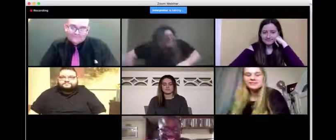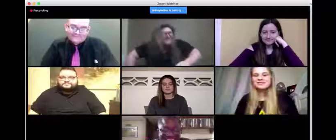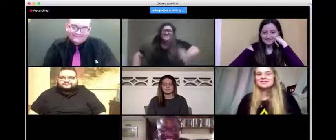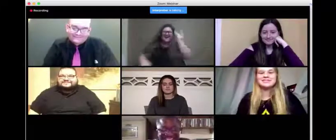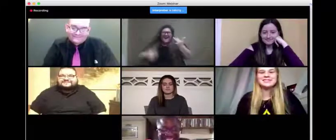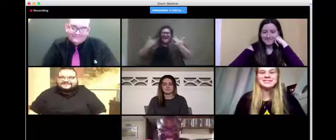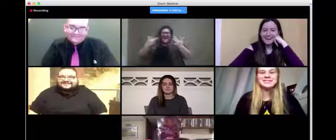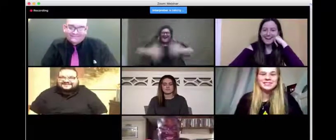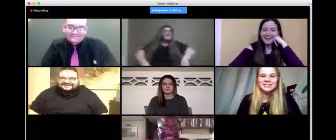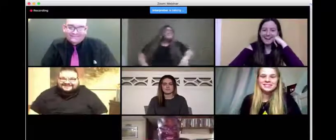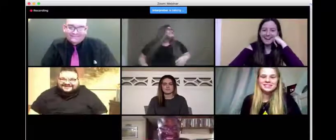something and it's gone.